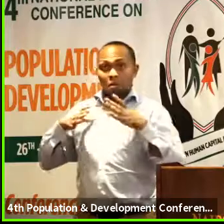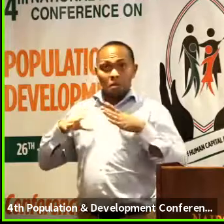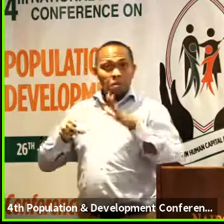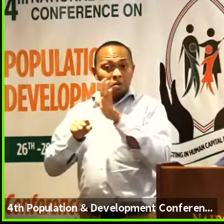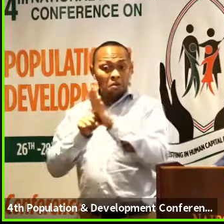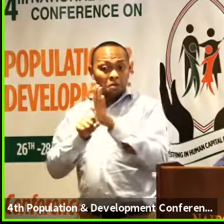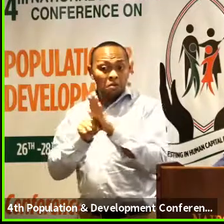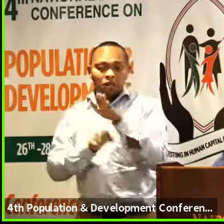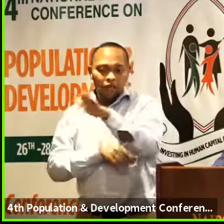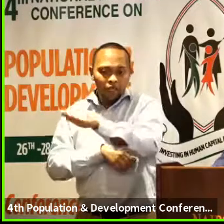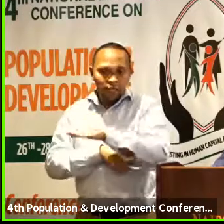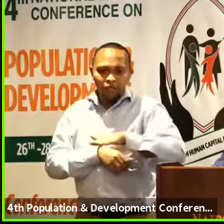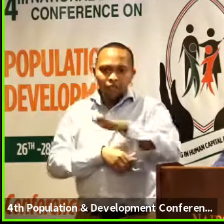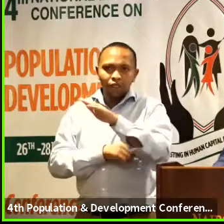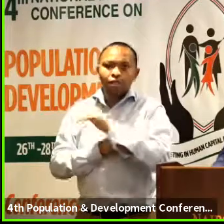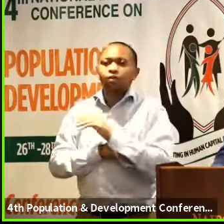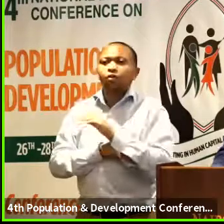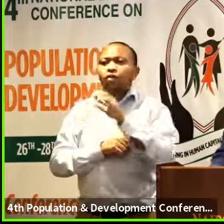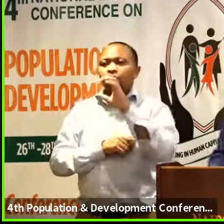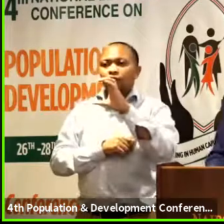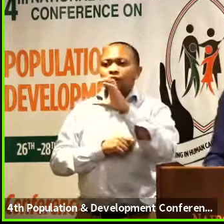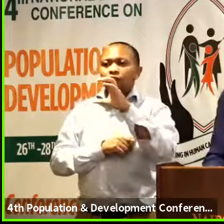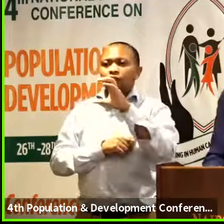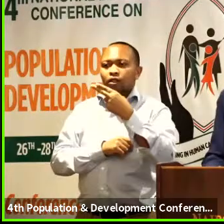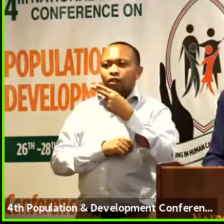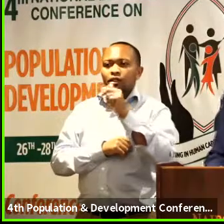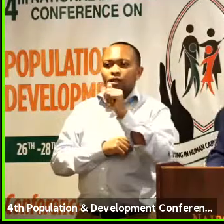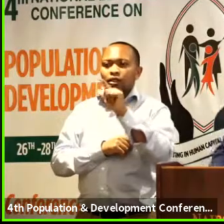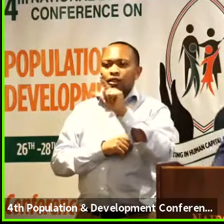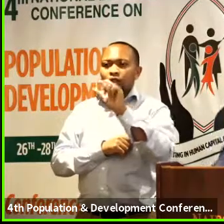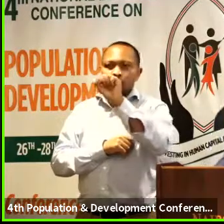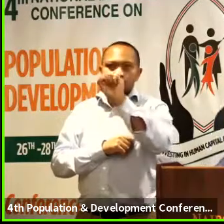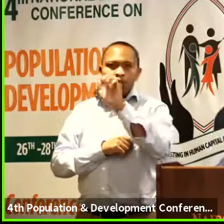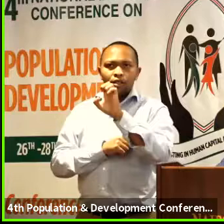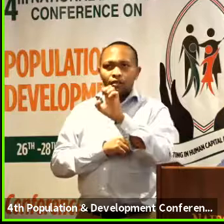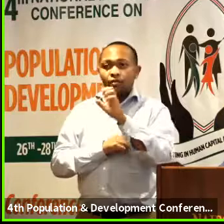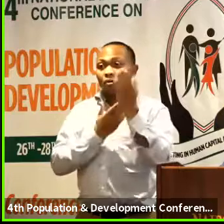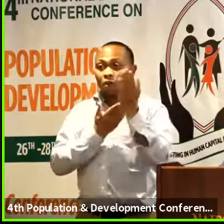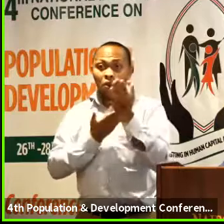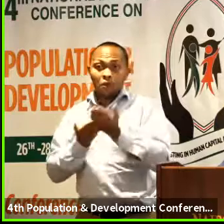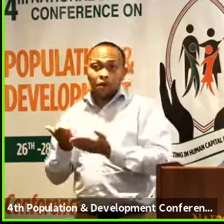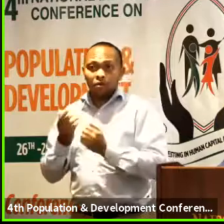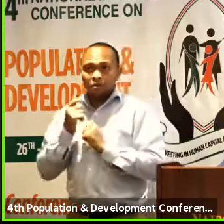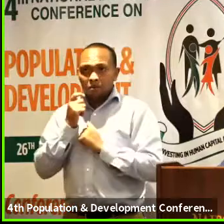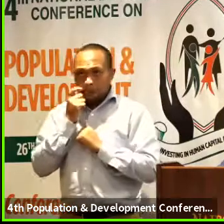And here I invite Dr. Charles Lange just also to give us the key highlights from the session. Dr. Charles.